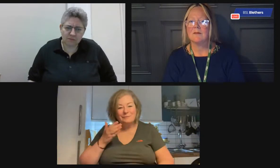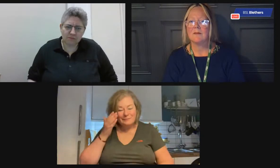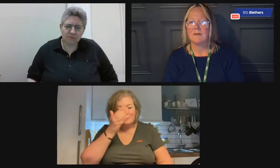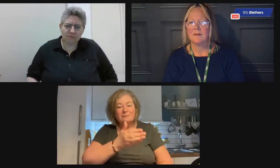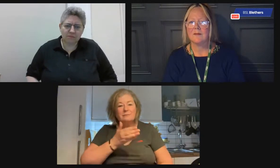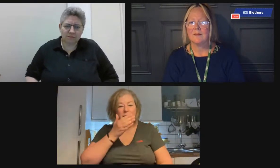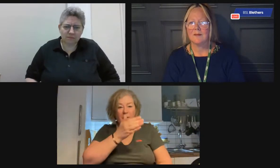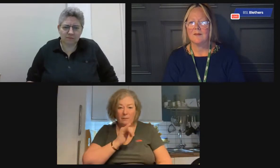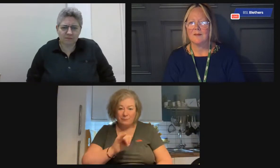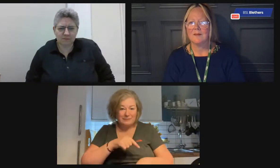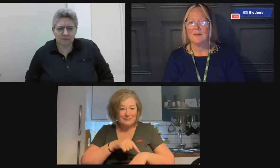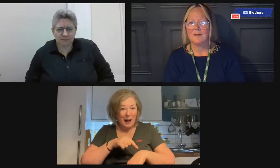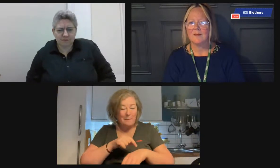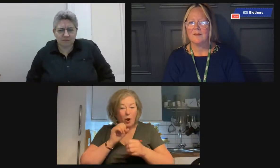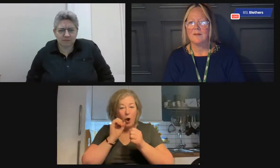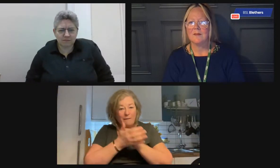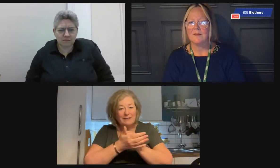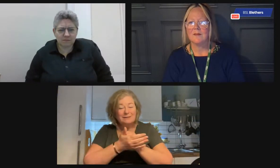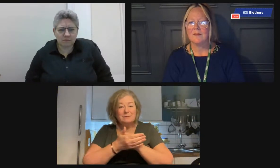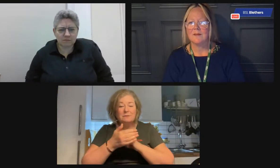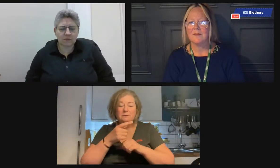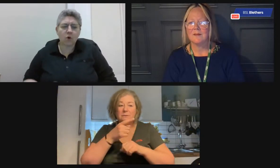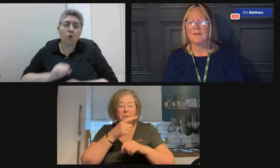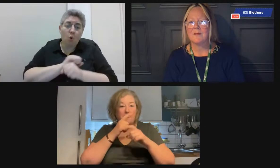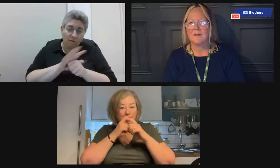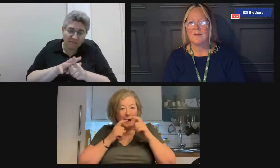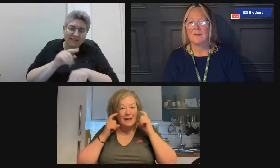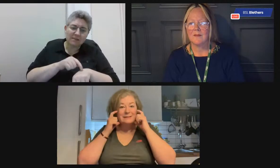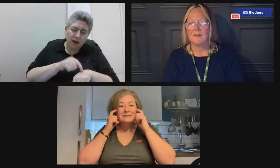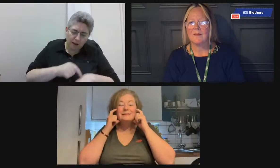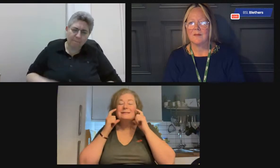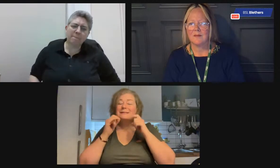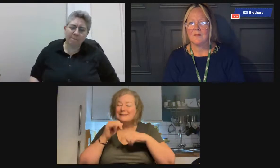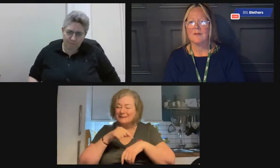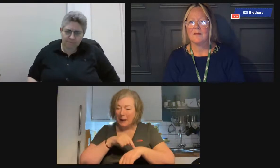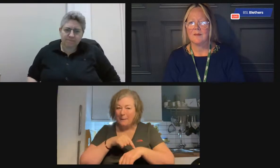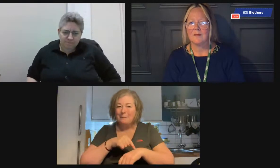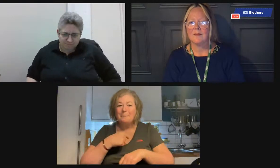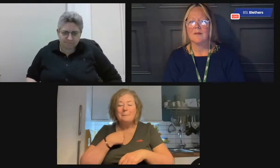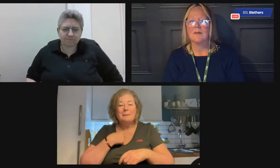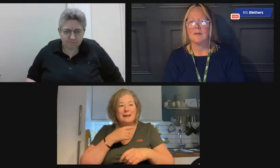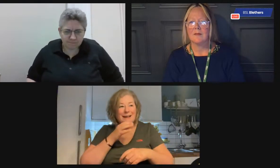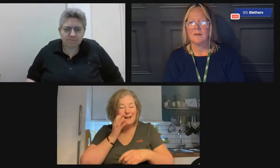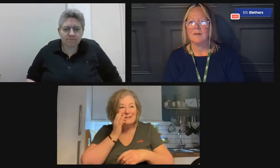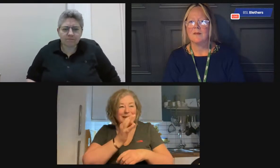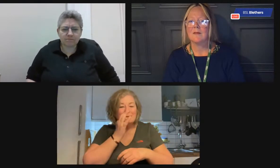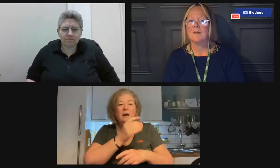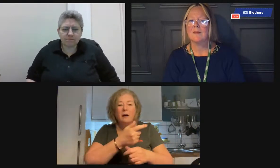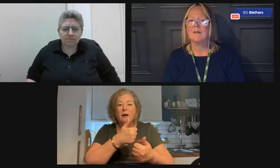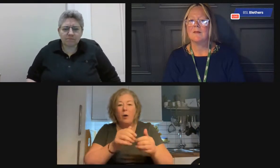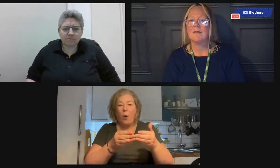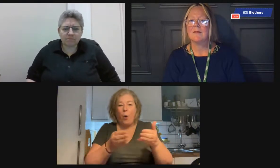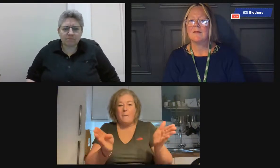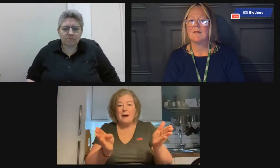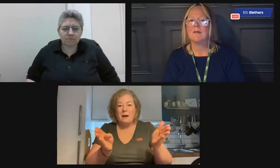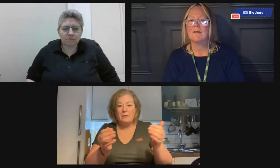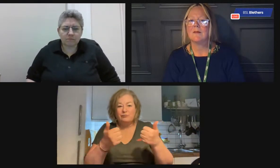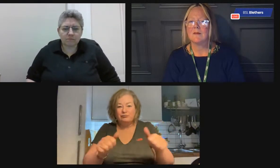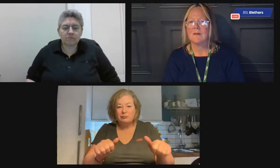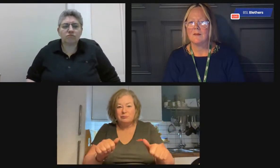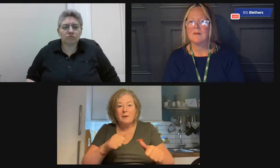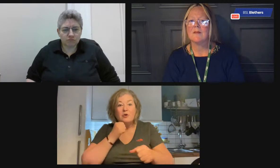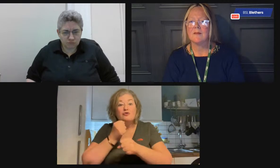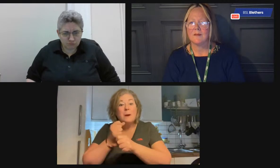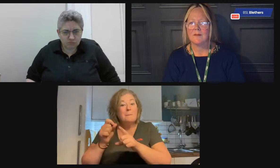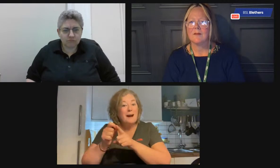never thought anything of it, and I was going to physio, and at that time it was COVID, so we were Oh, using